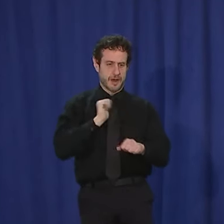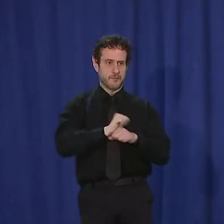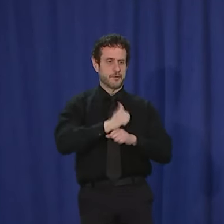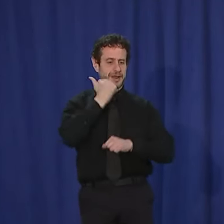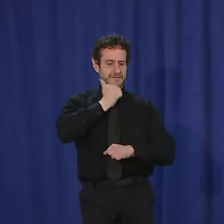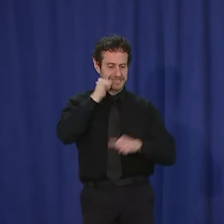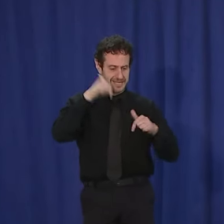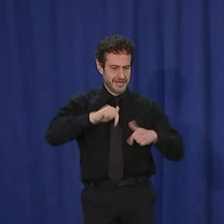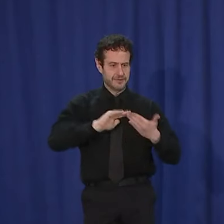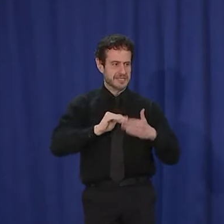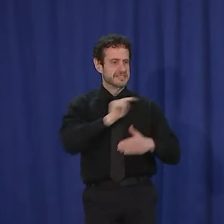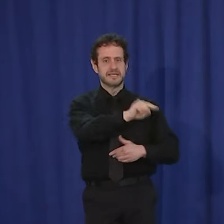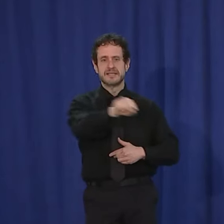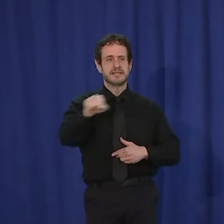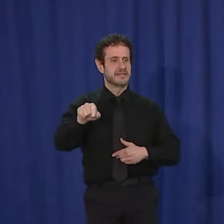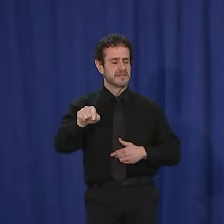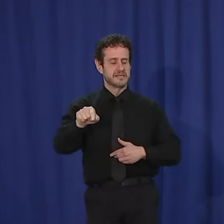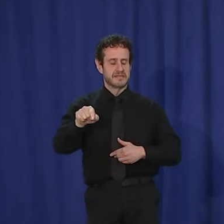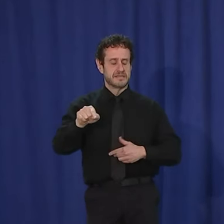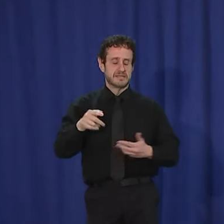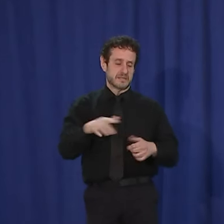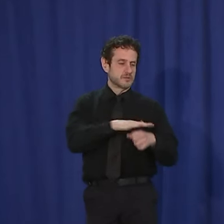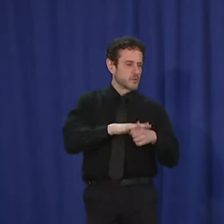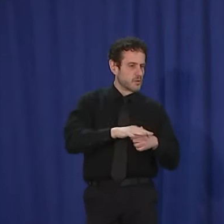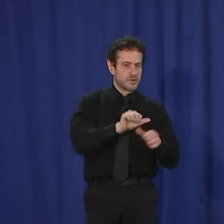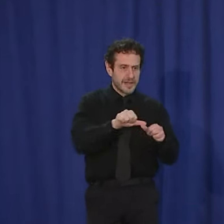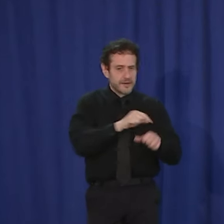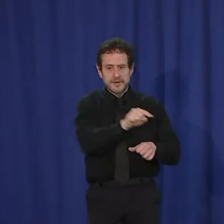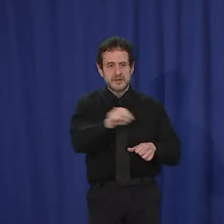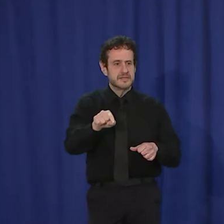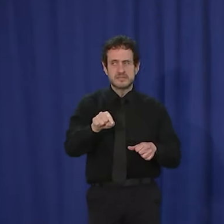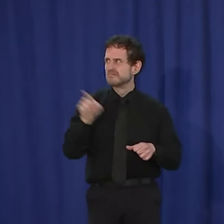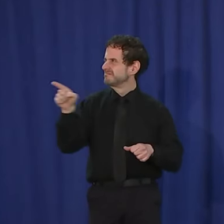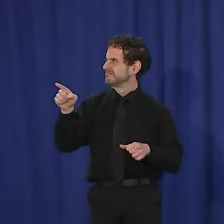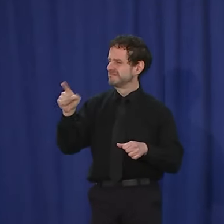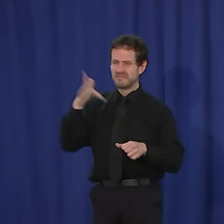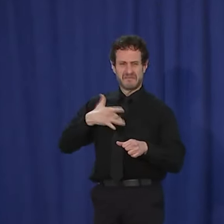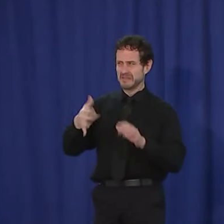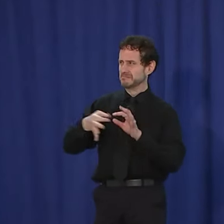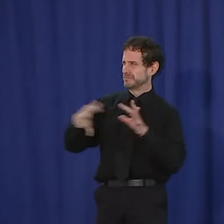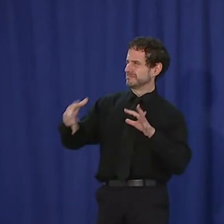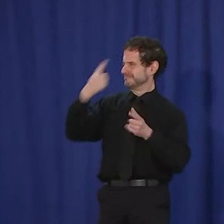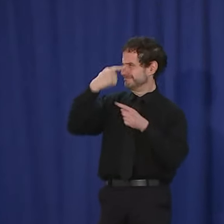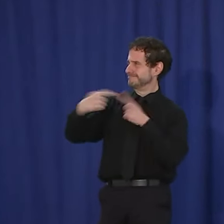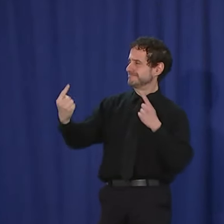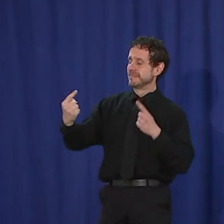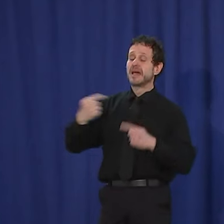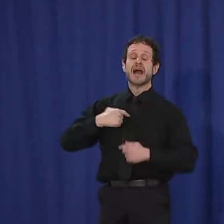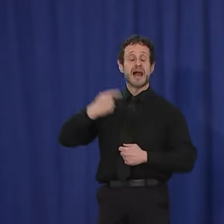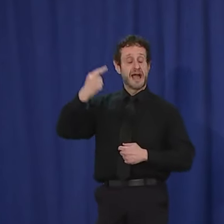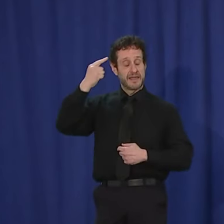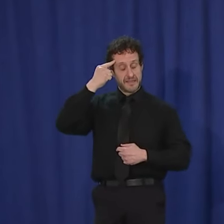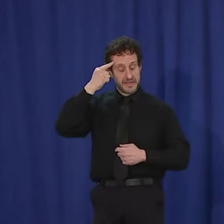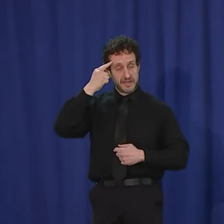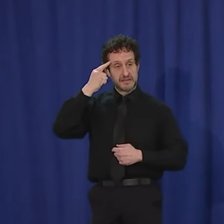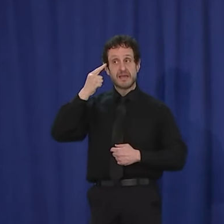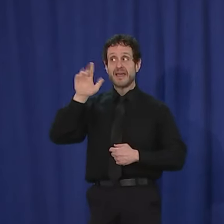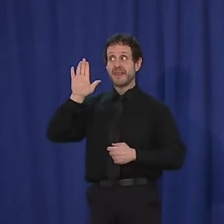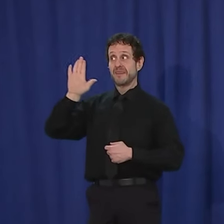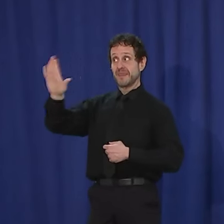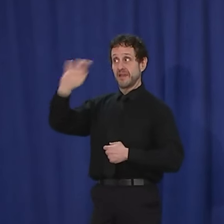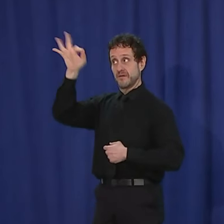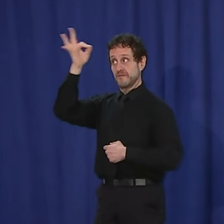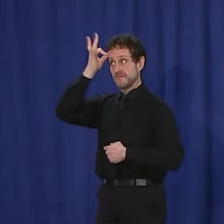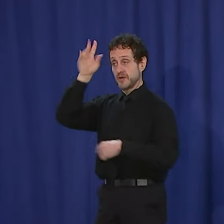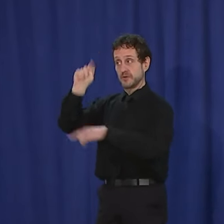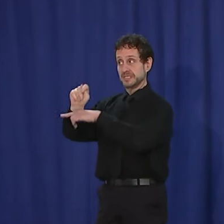and implement here in the localities. I think it would do well for the task force to have